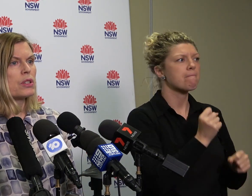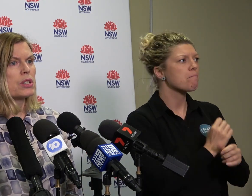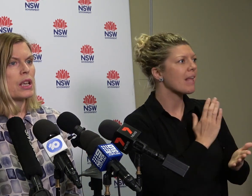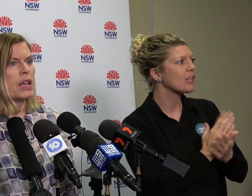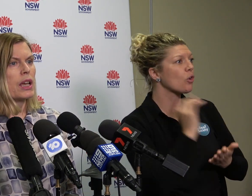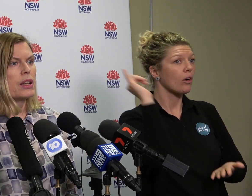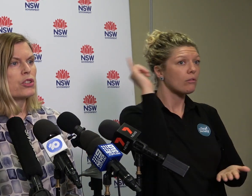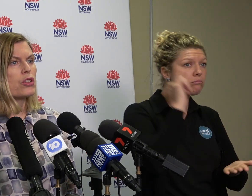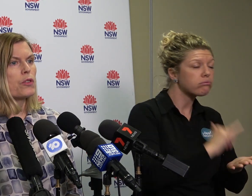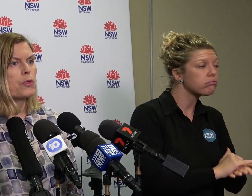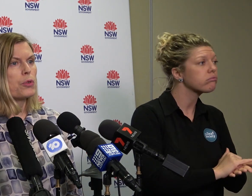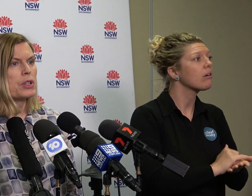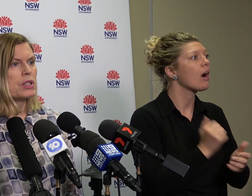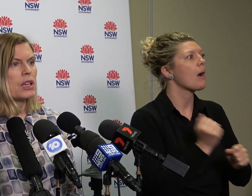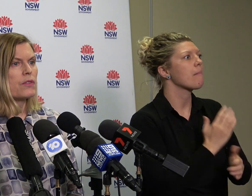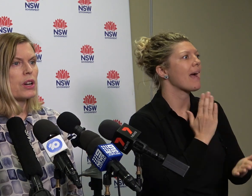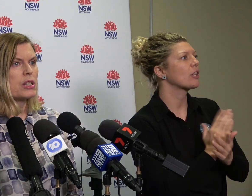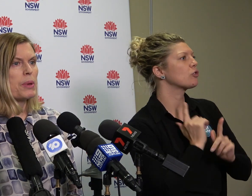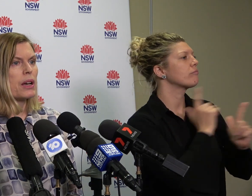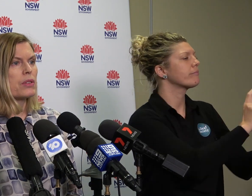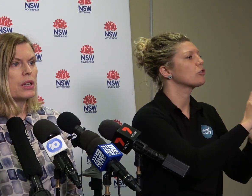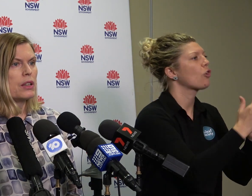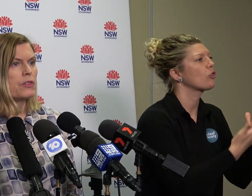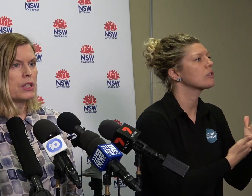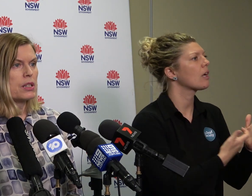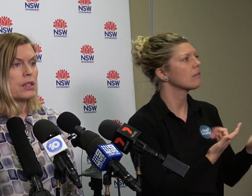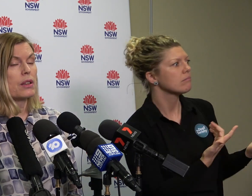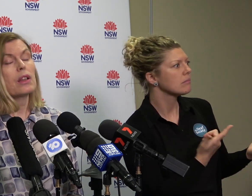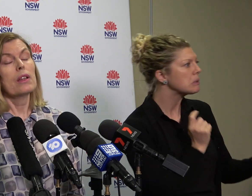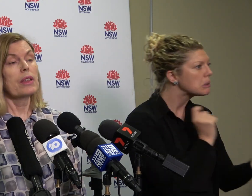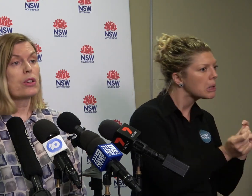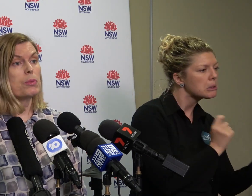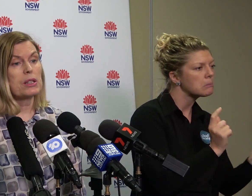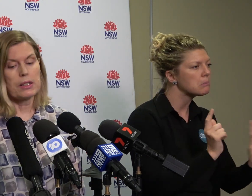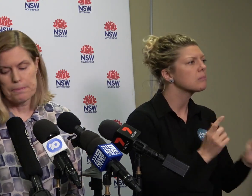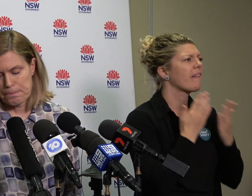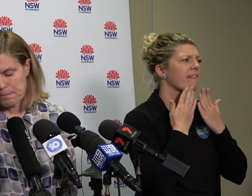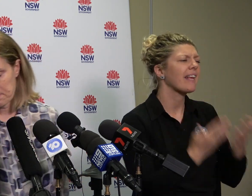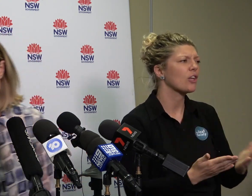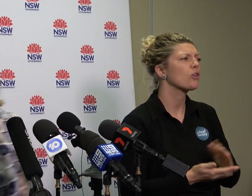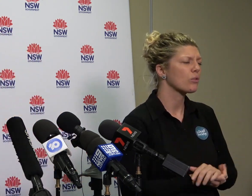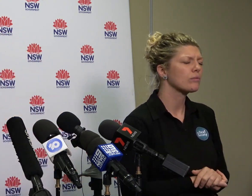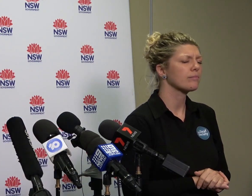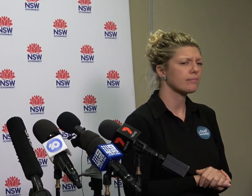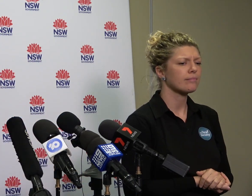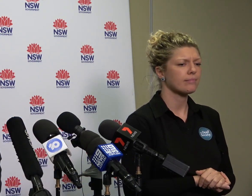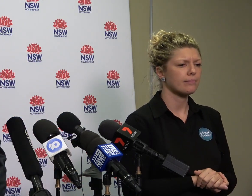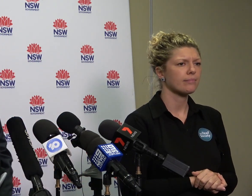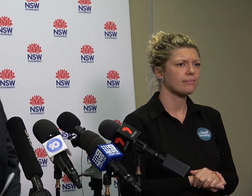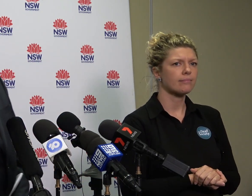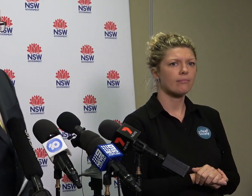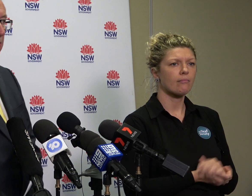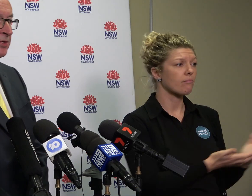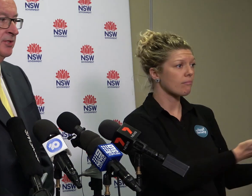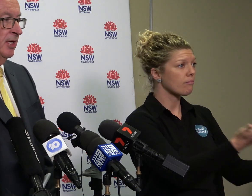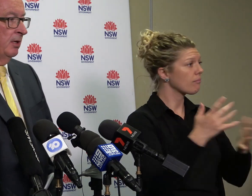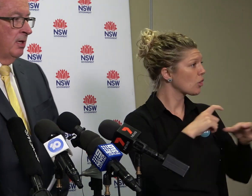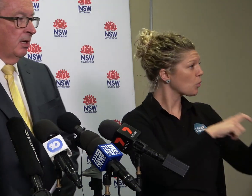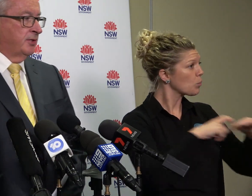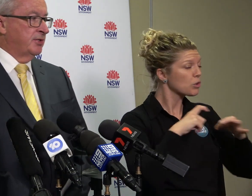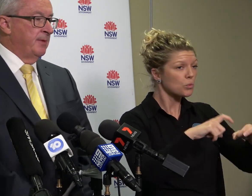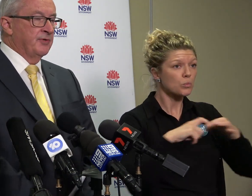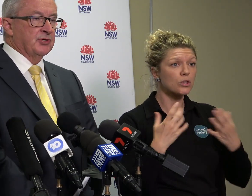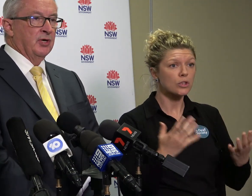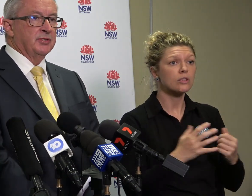returning travellers and to go forth and seek advice about the need for testing. Thank you, Minister. So happy to take any questions